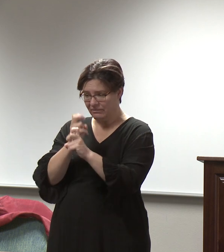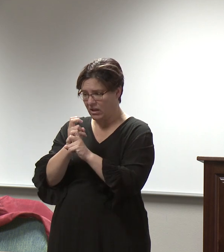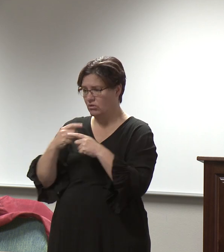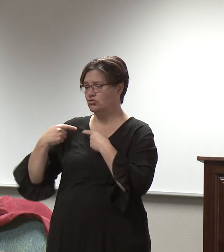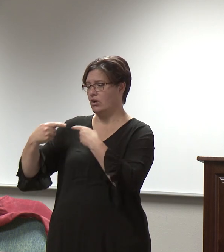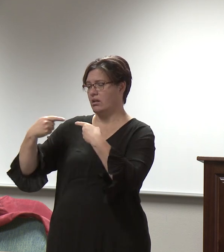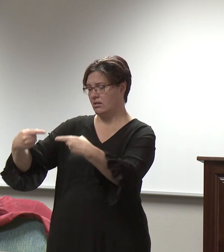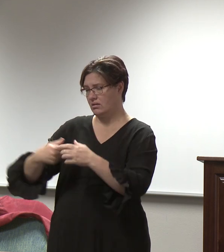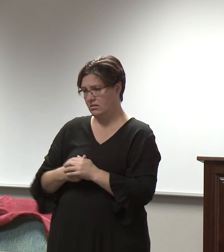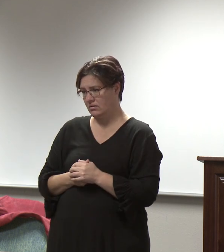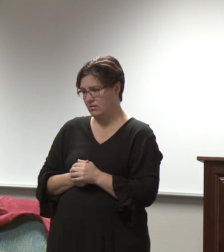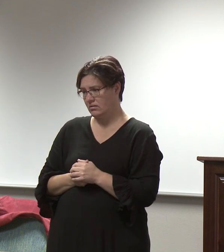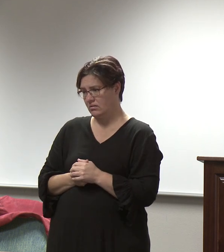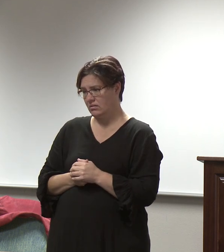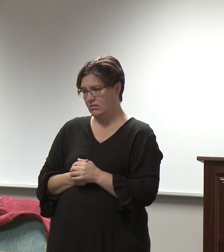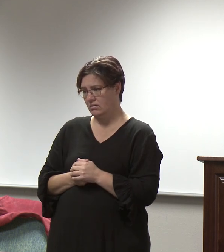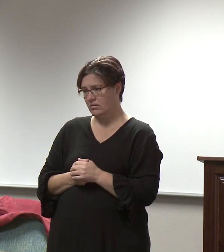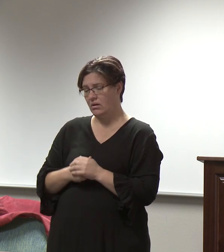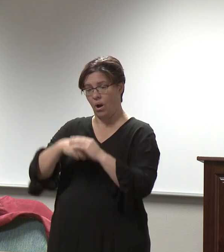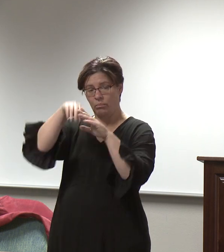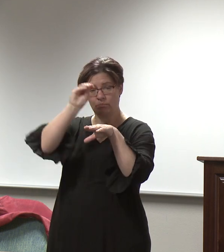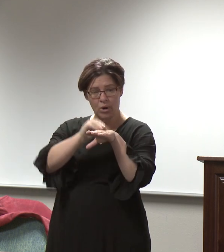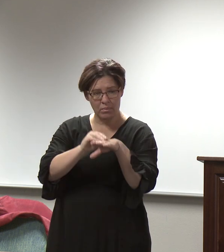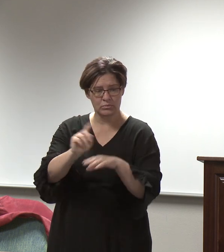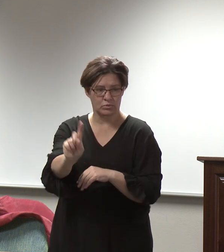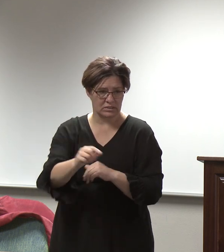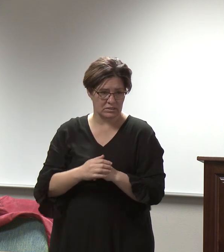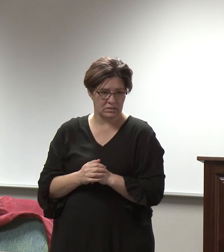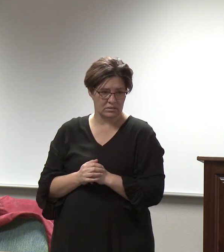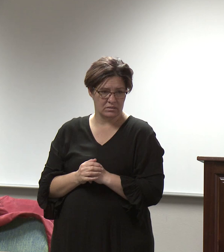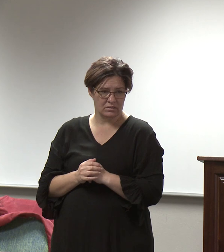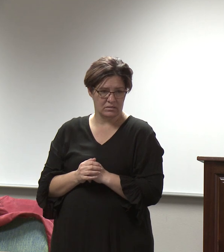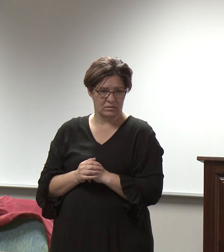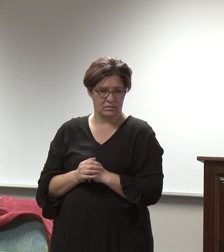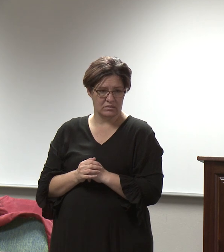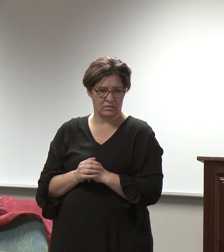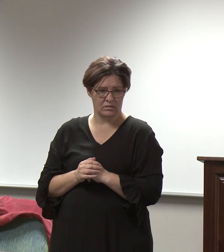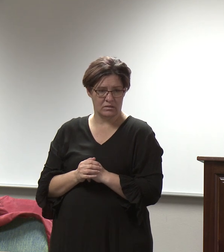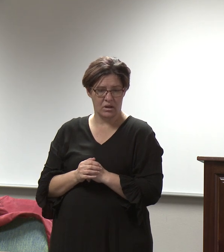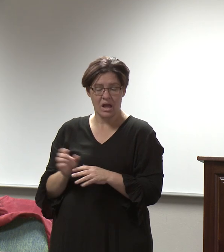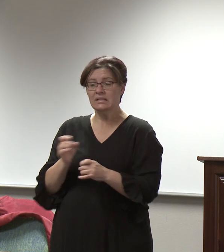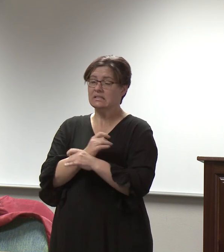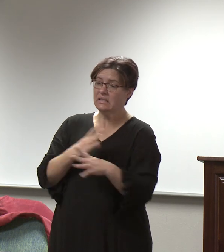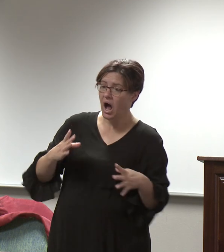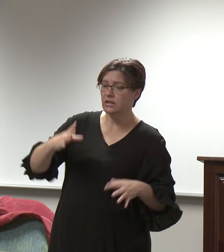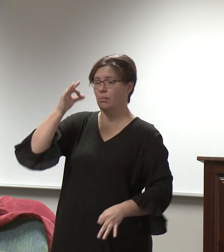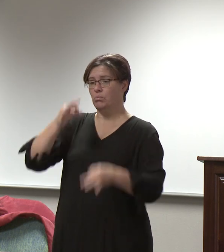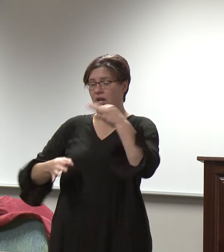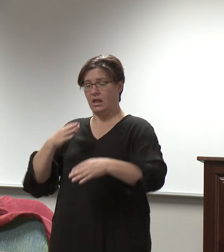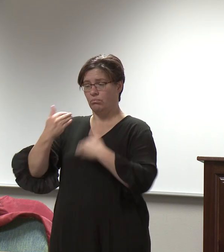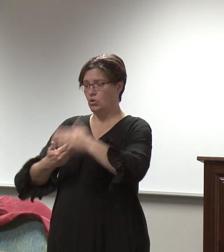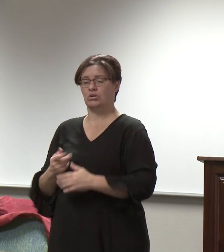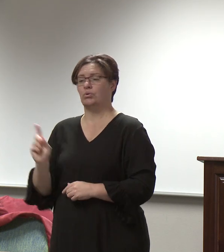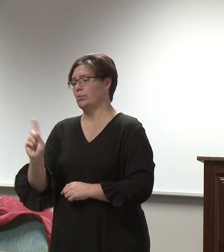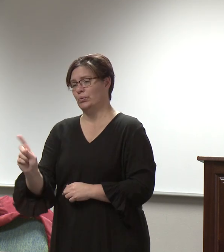struggle, of our problems here, is that neoliberalism started as a political process,